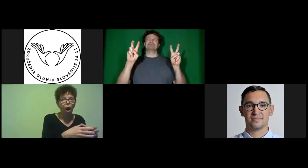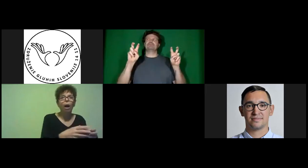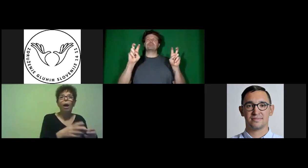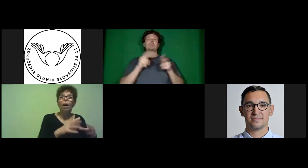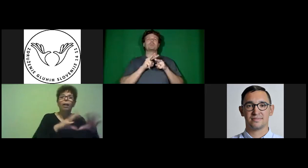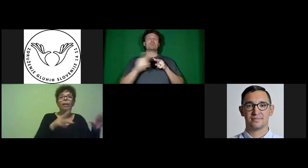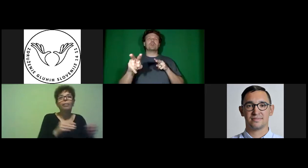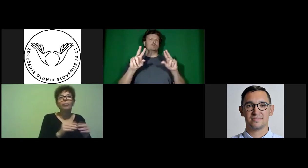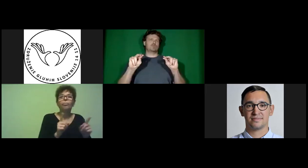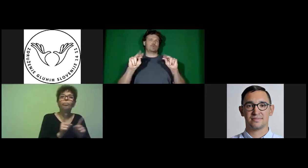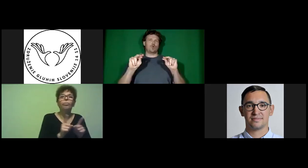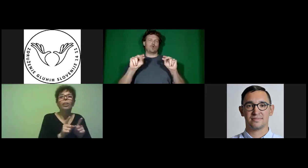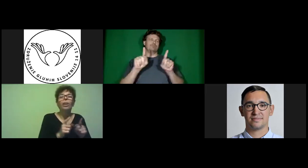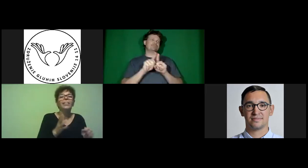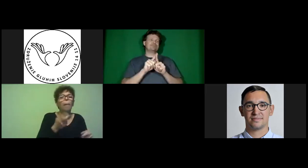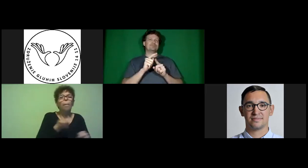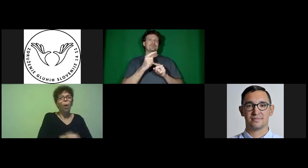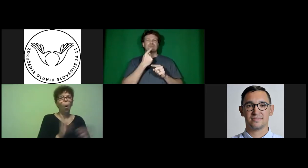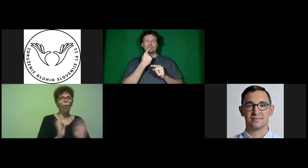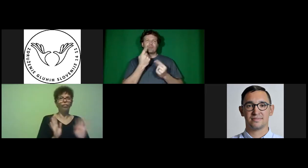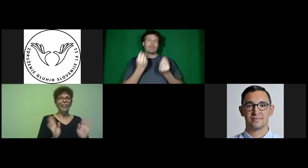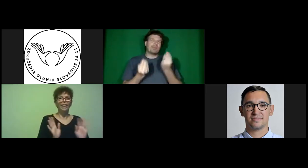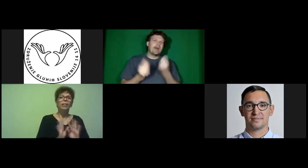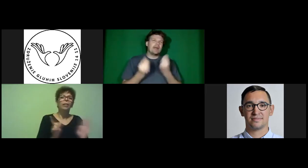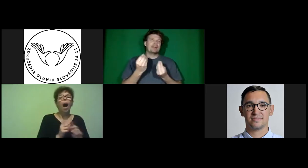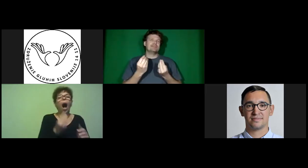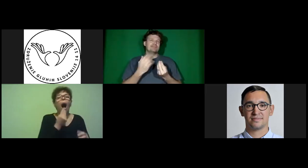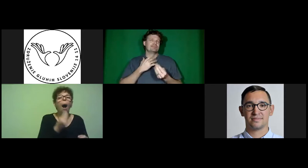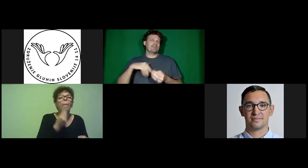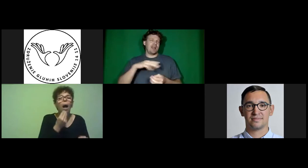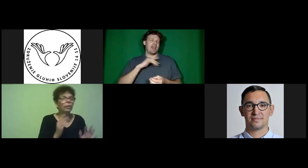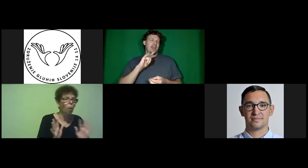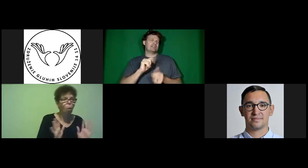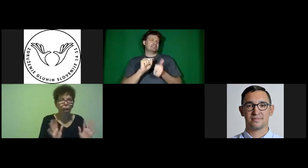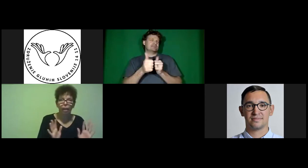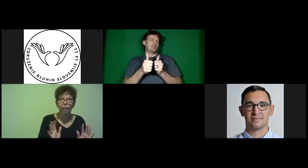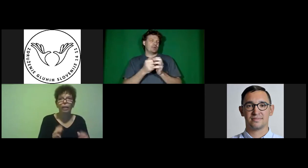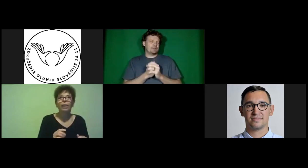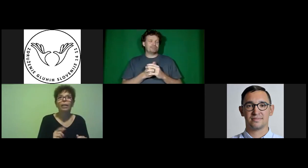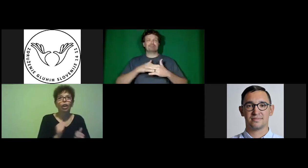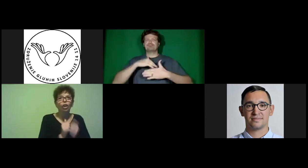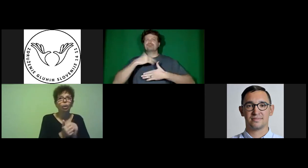I started playing in the deaf school team. It was a professional. It was